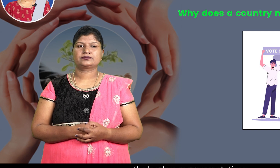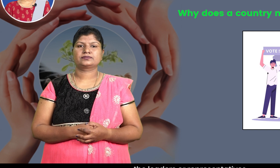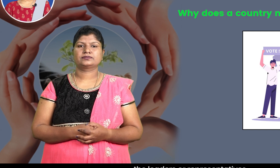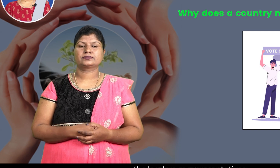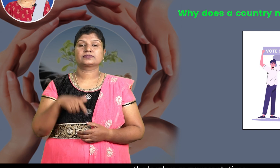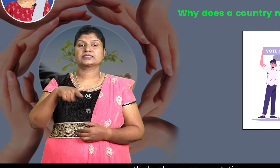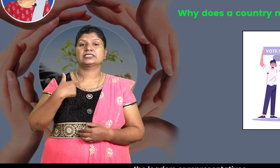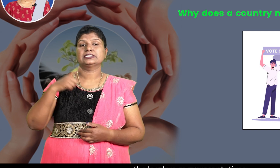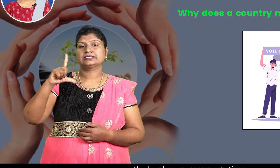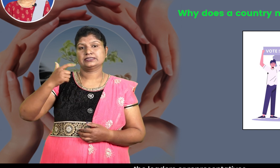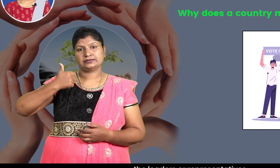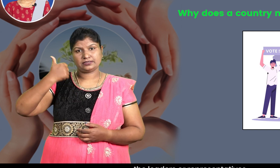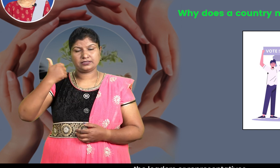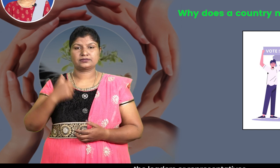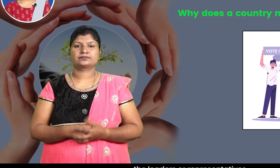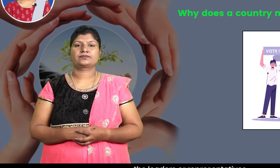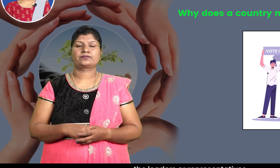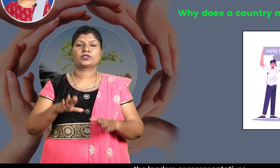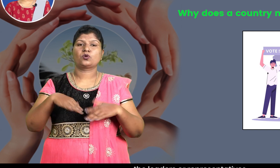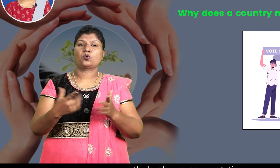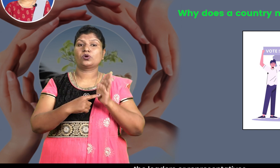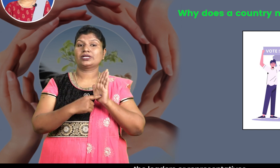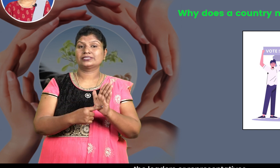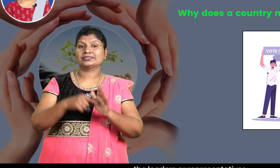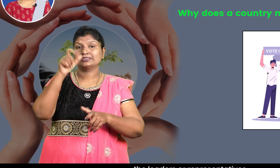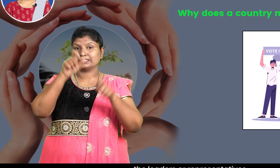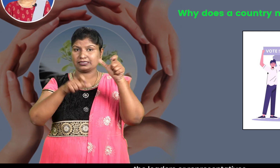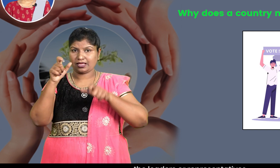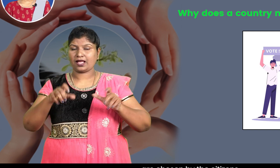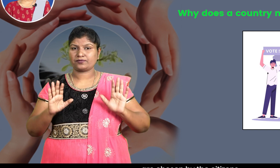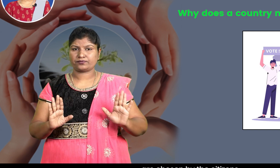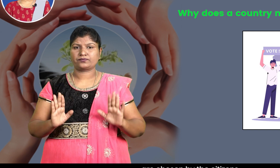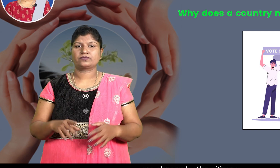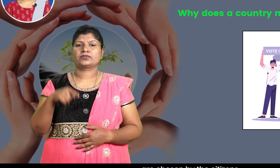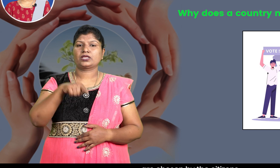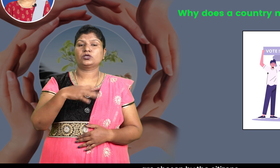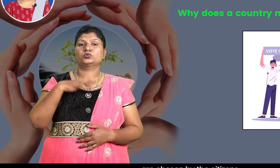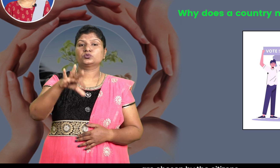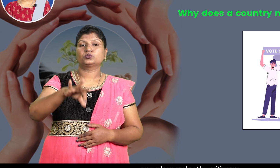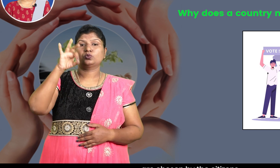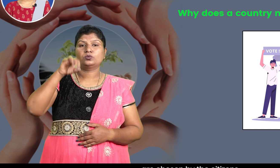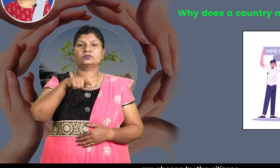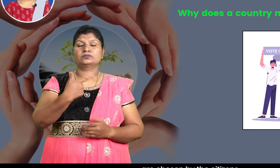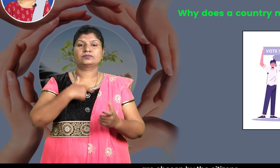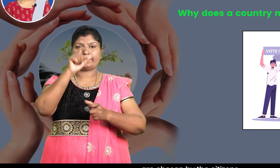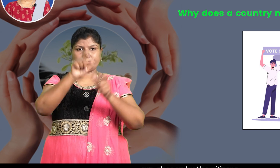the leaders or representatives are chosen by the